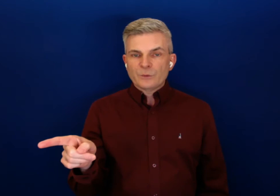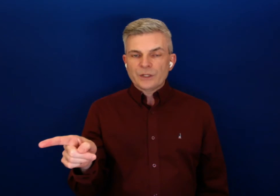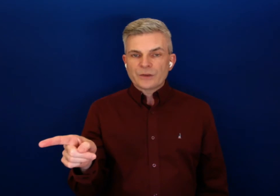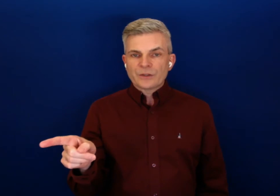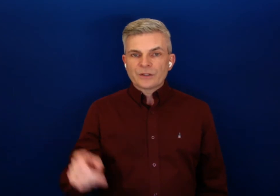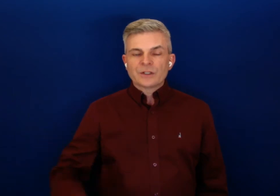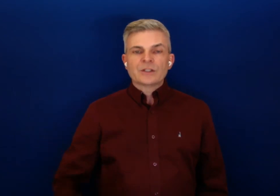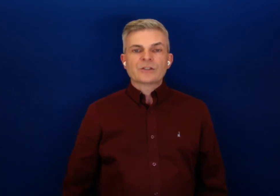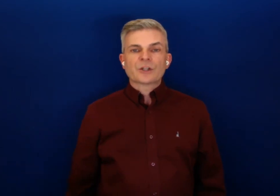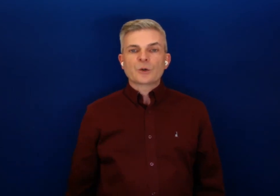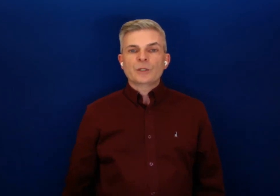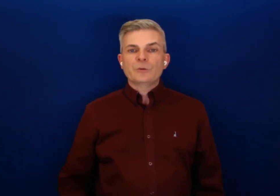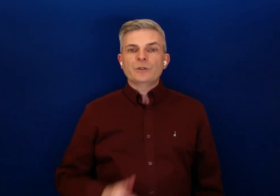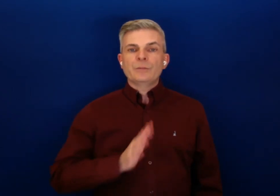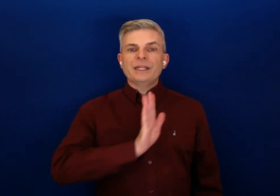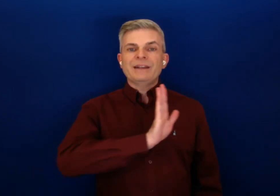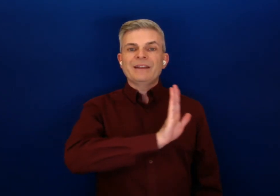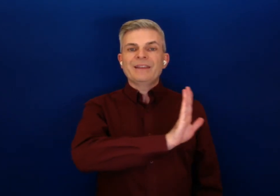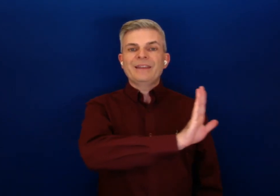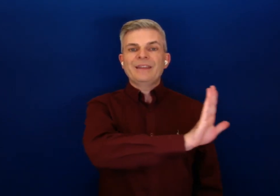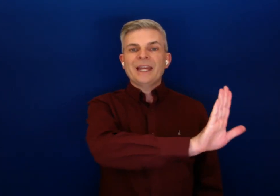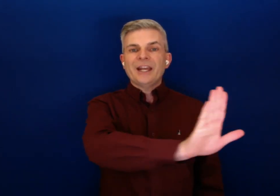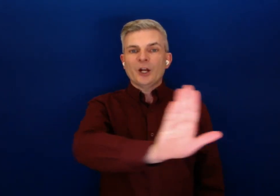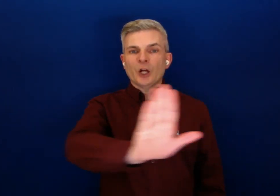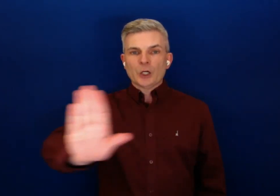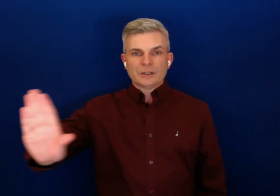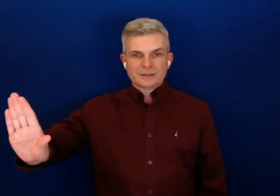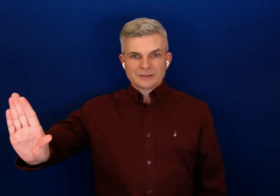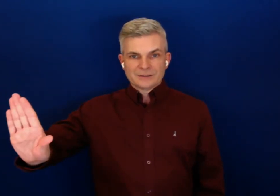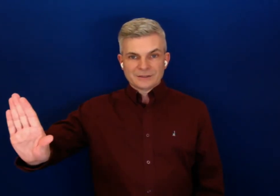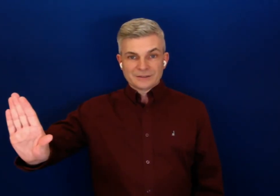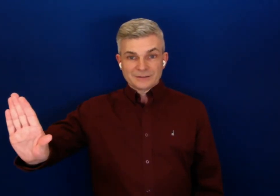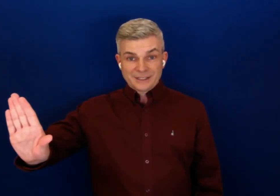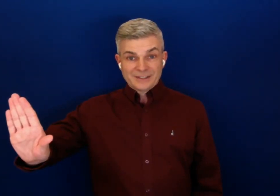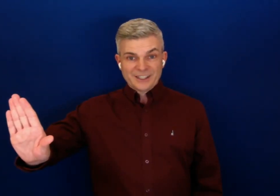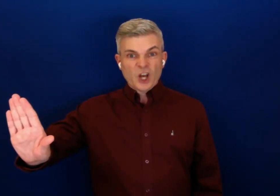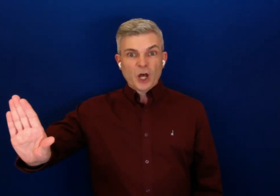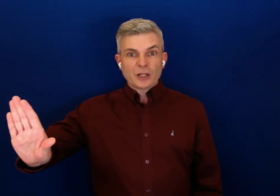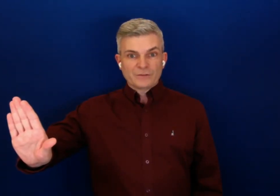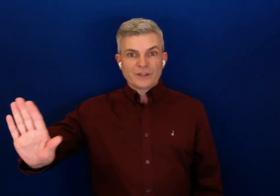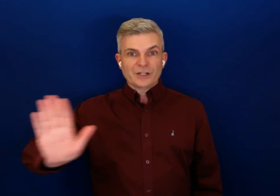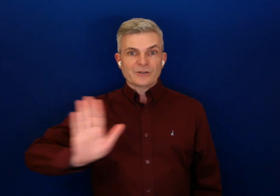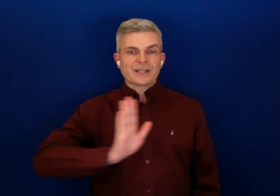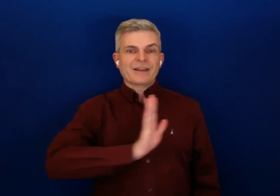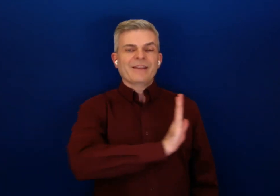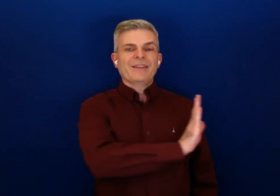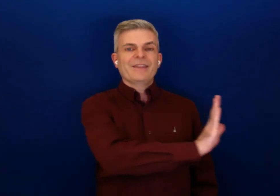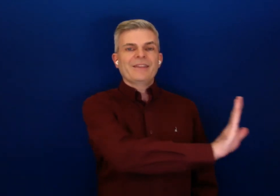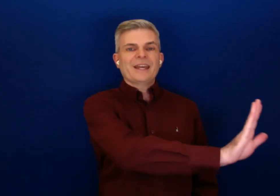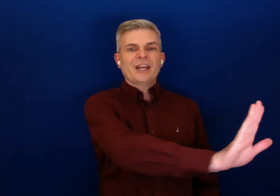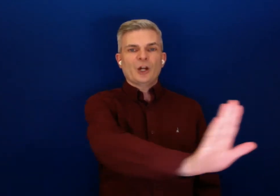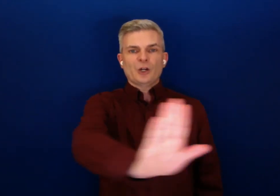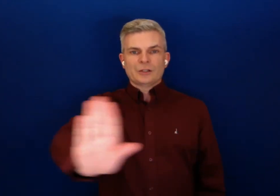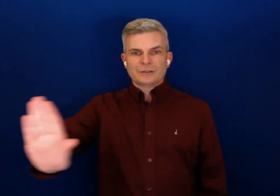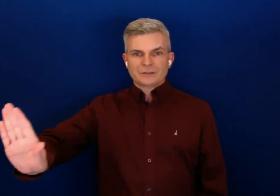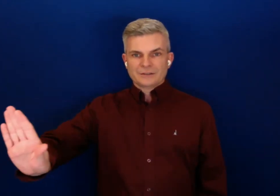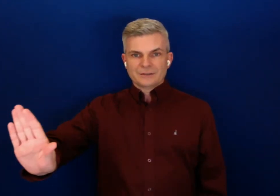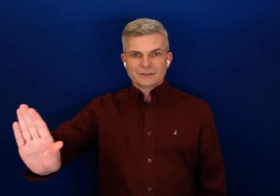with. So it would be their, as in all of theirs, their.